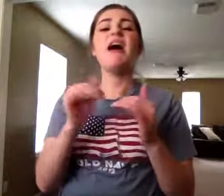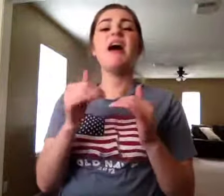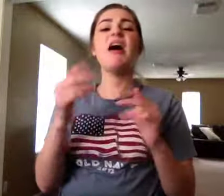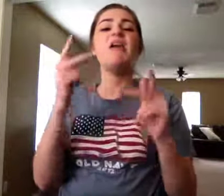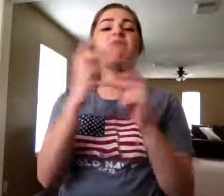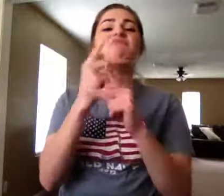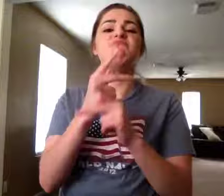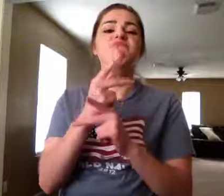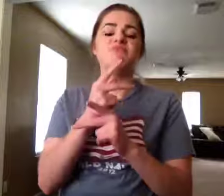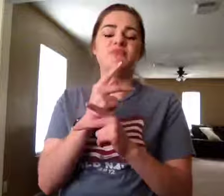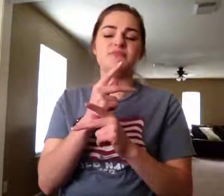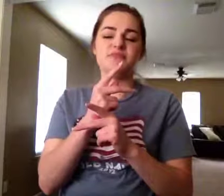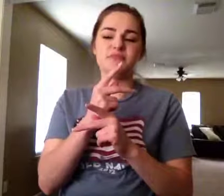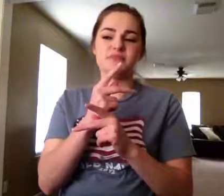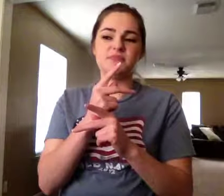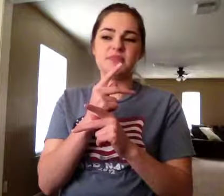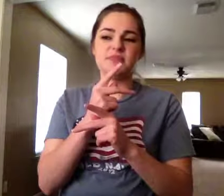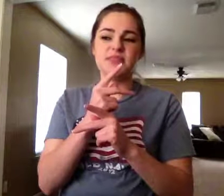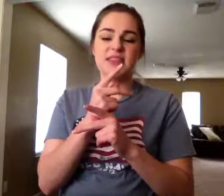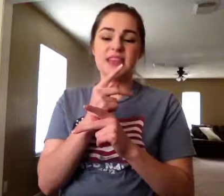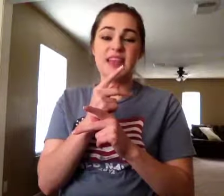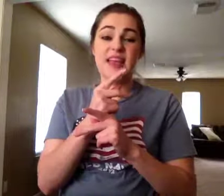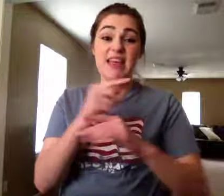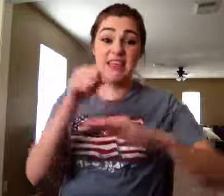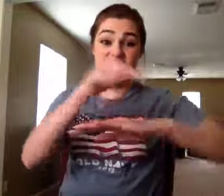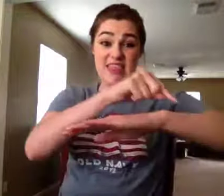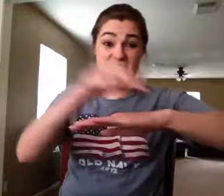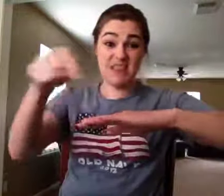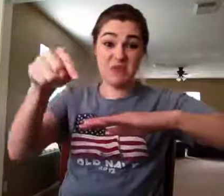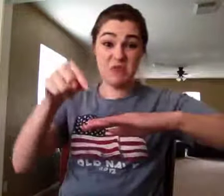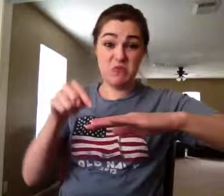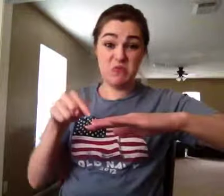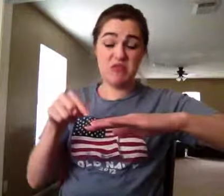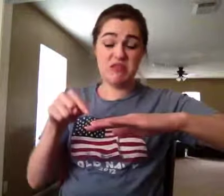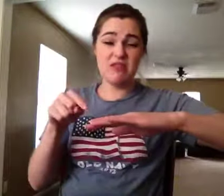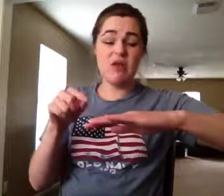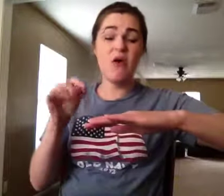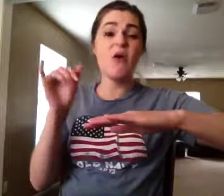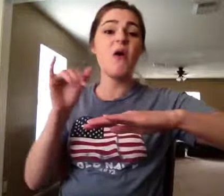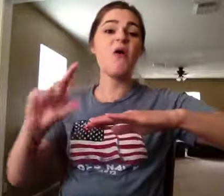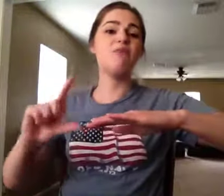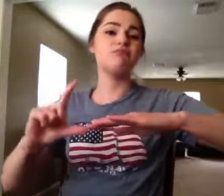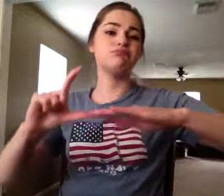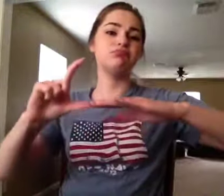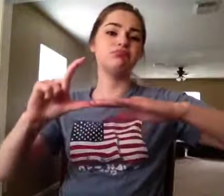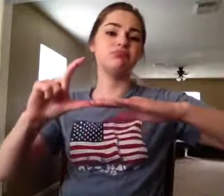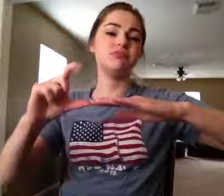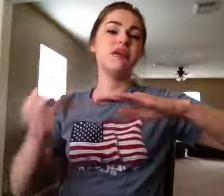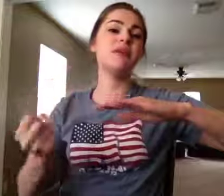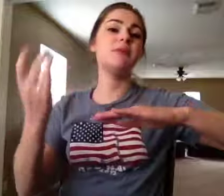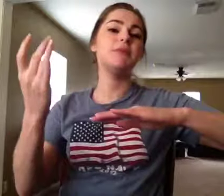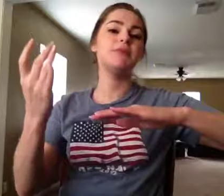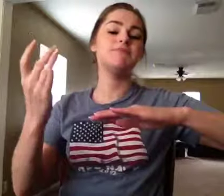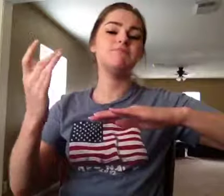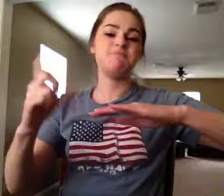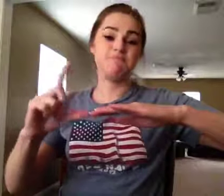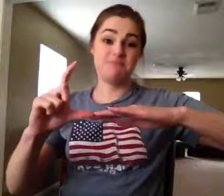we need to know how thick Mr. Jones wants the floor to be. Let's make the cement floor 3 inches thick.